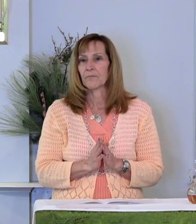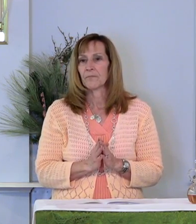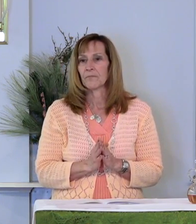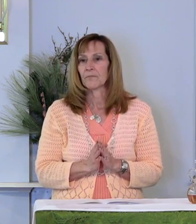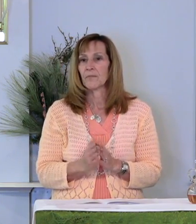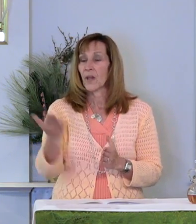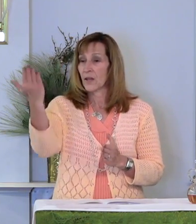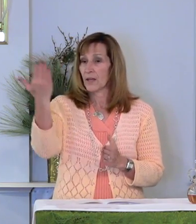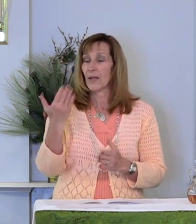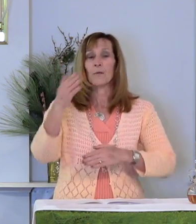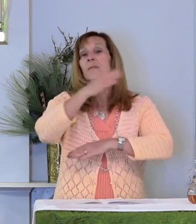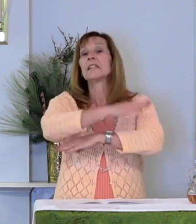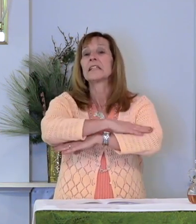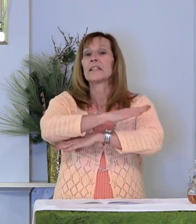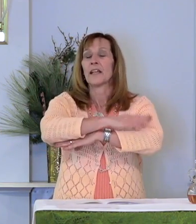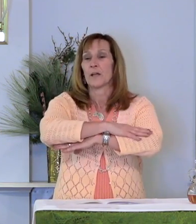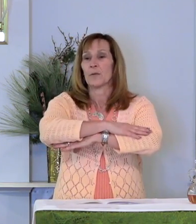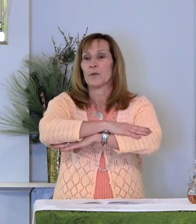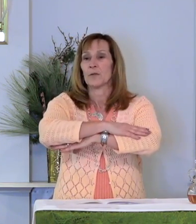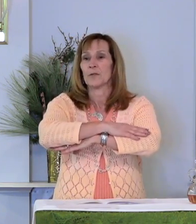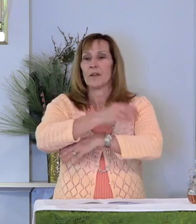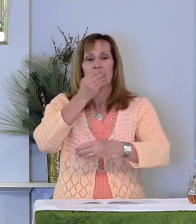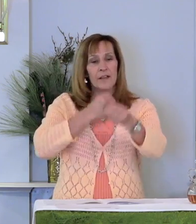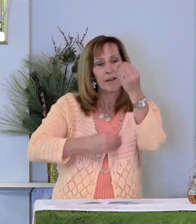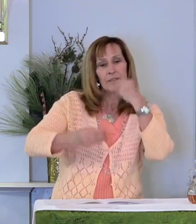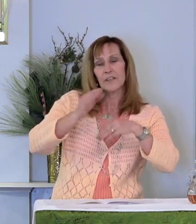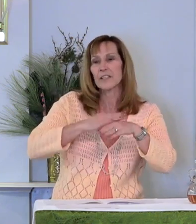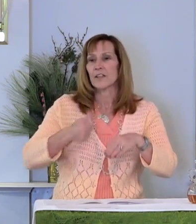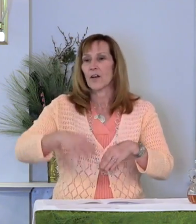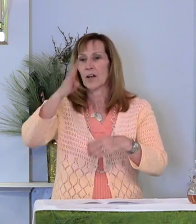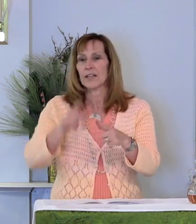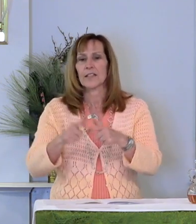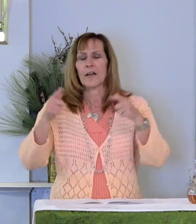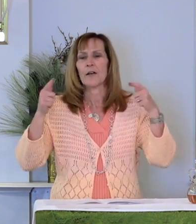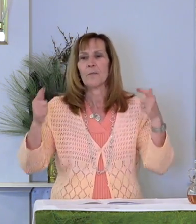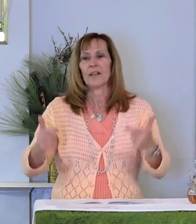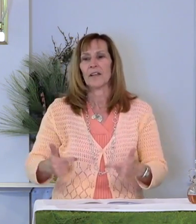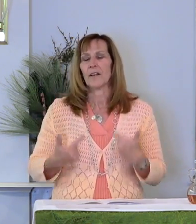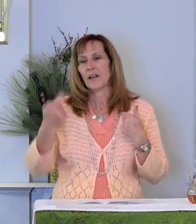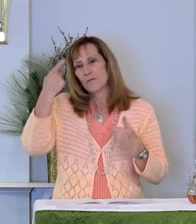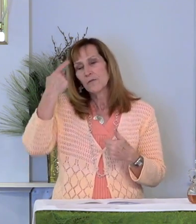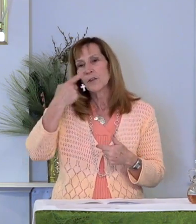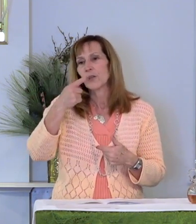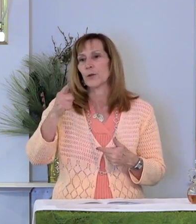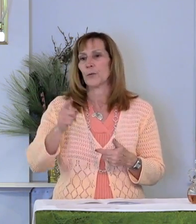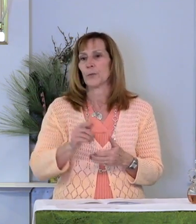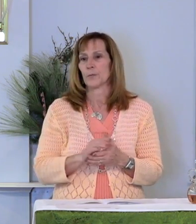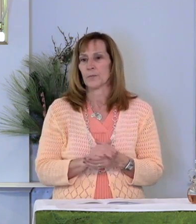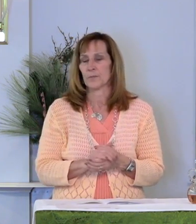Come to the table feast on God's abundant life for you.